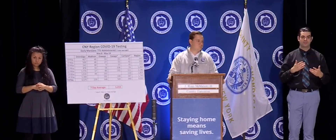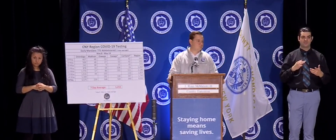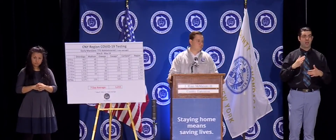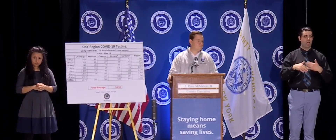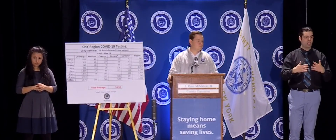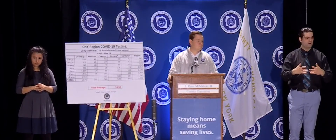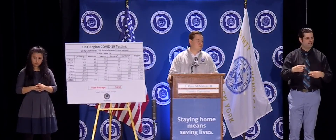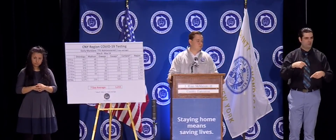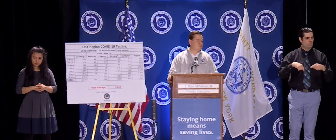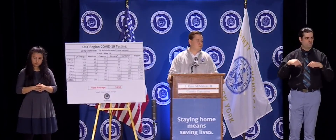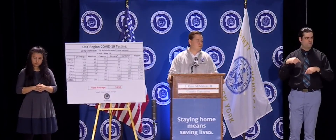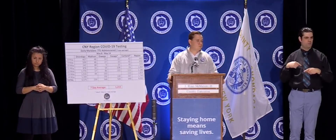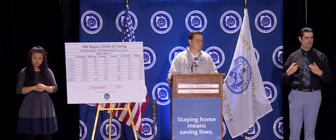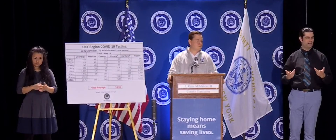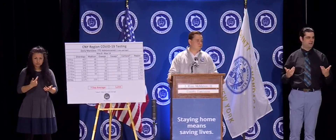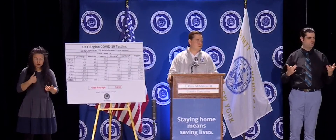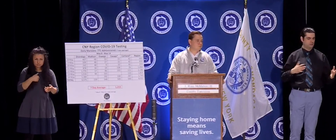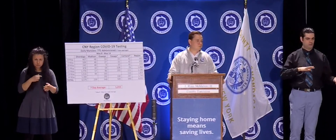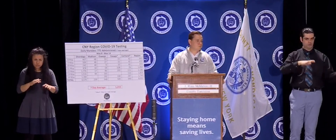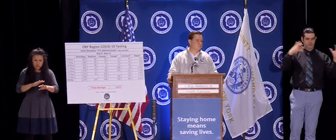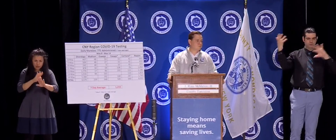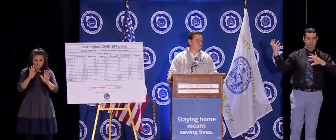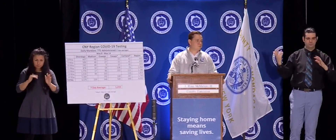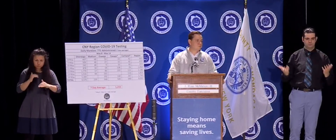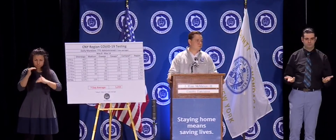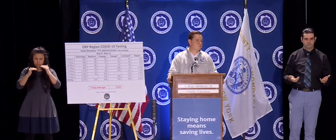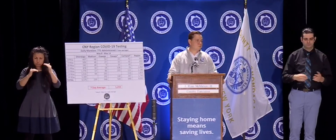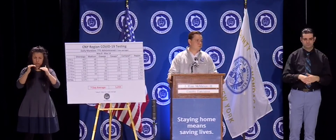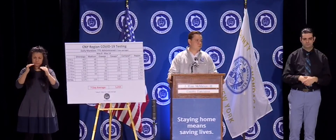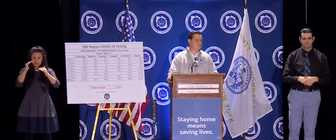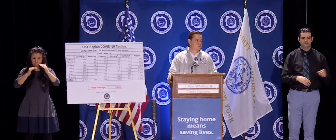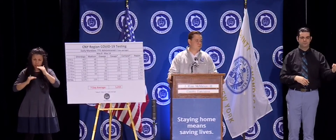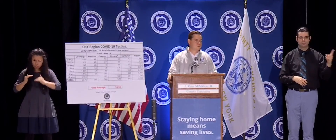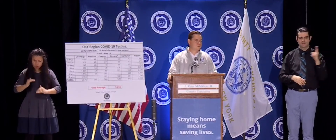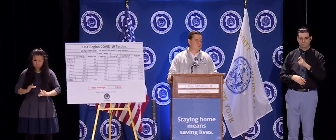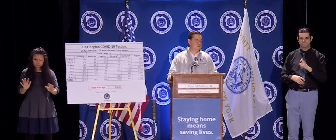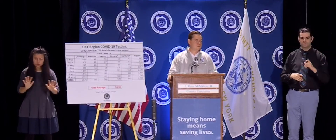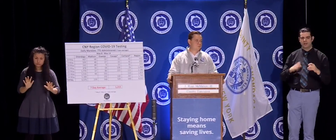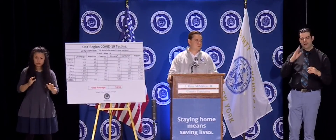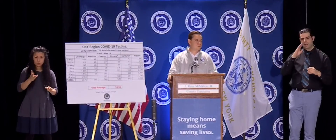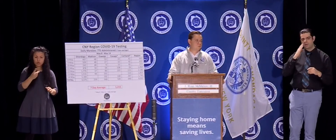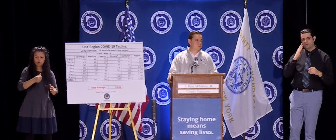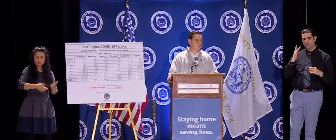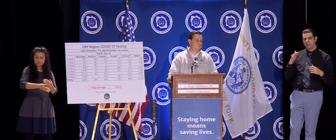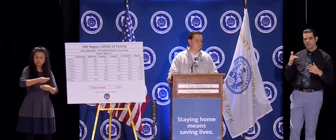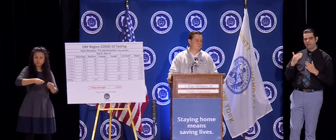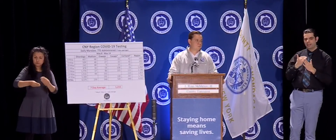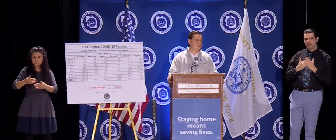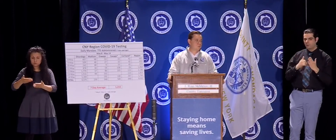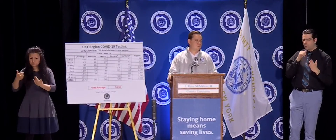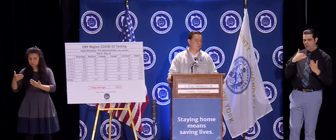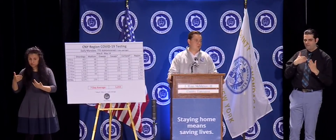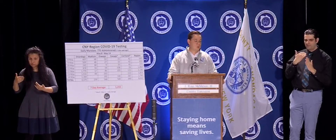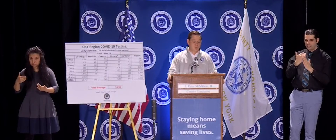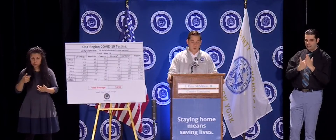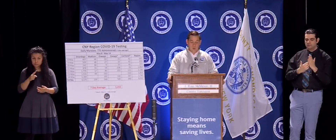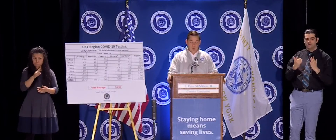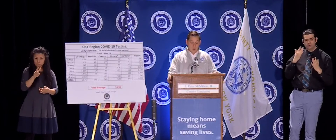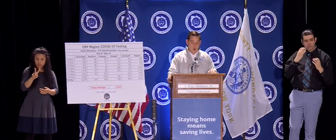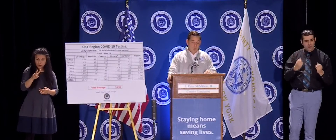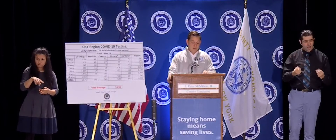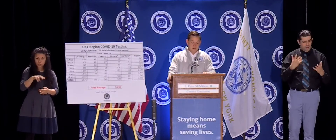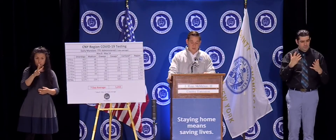Ryan, I know you don't have a list yet, but do you have a sense of how many businesses here opened? A couple dozen, as many as